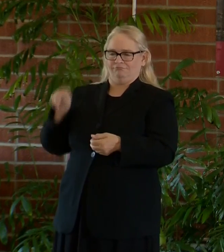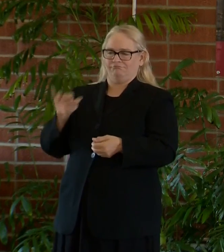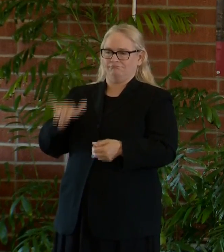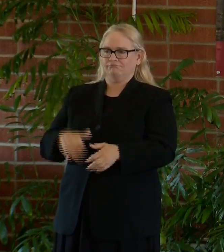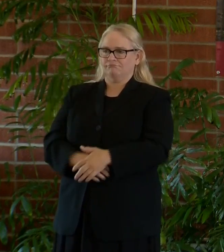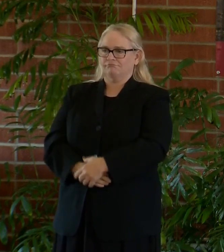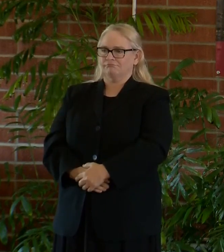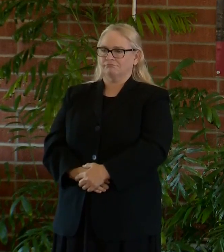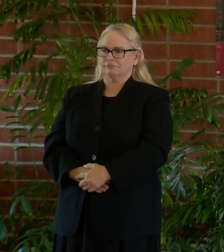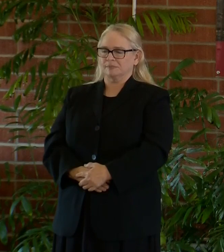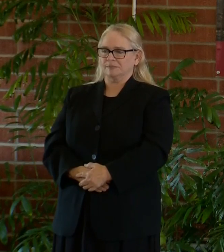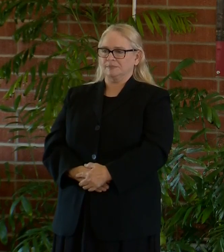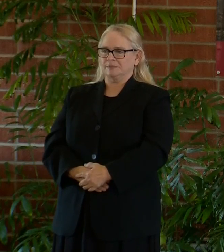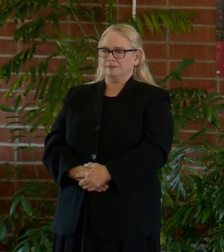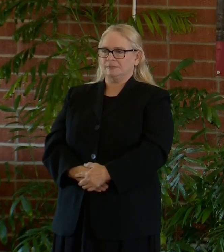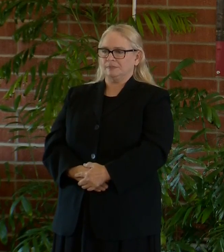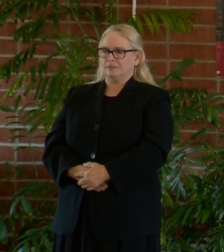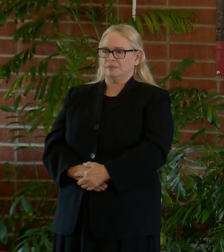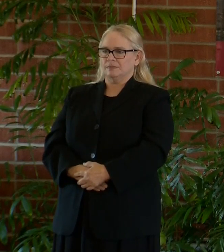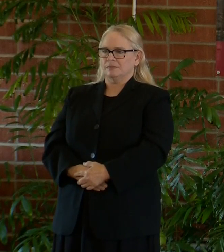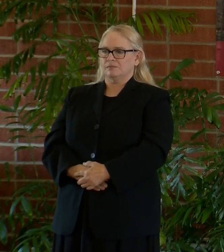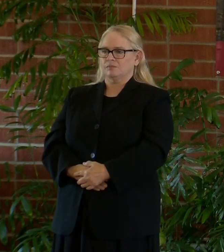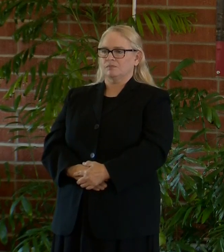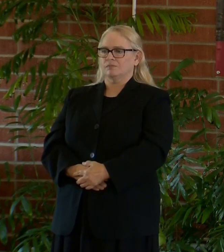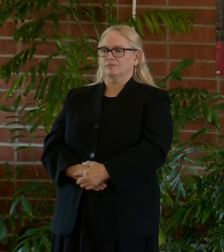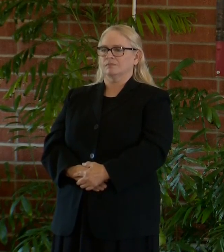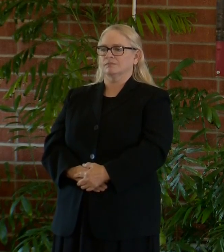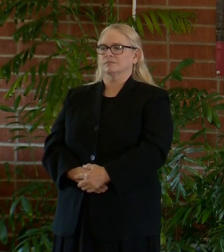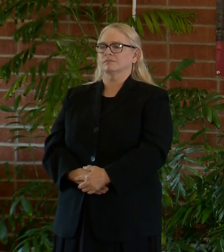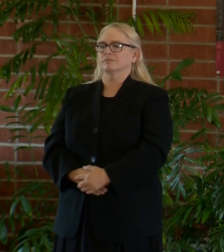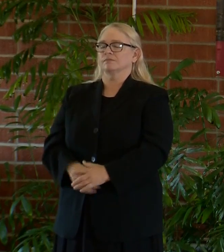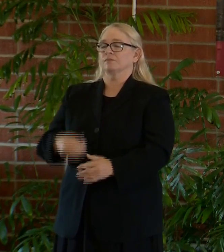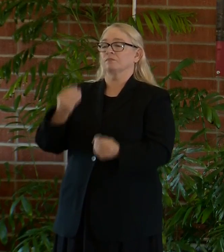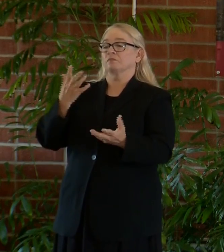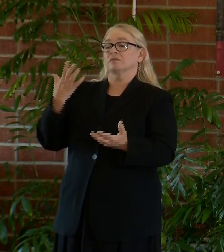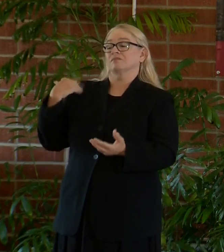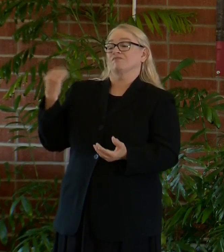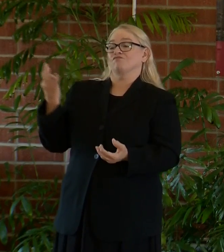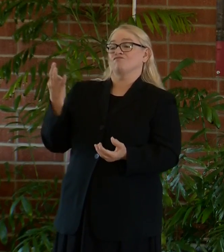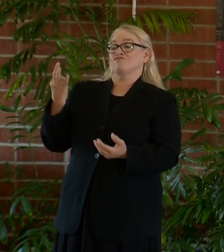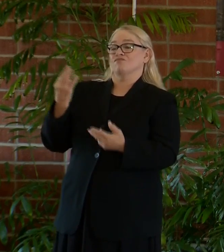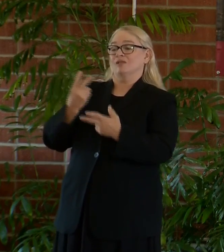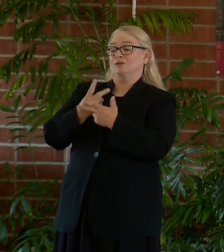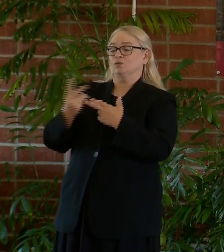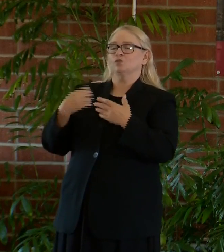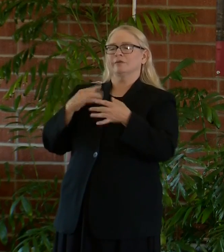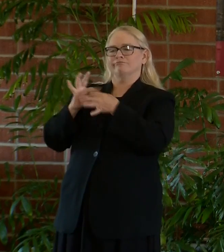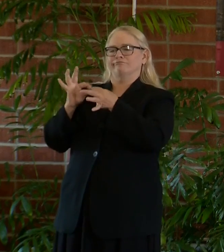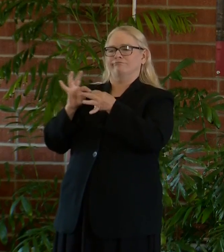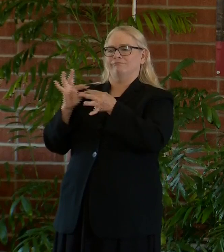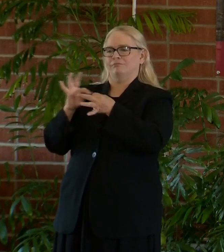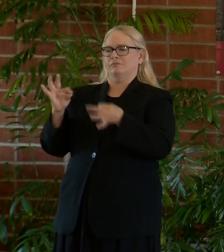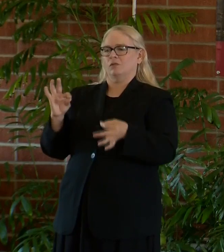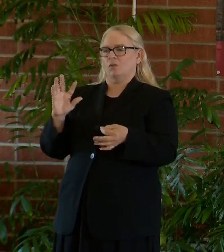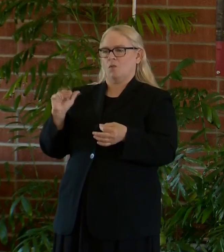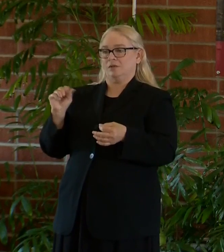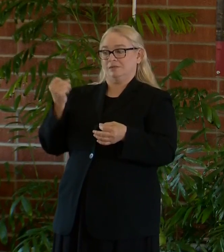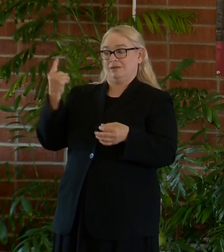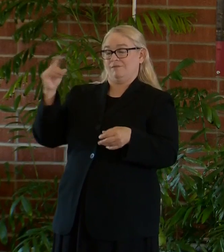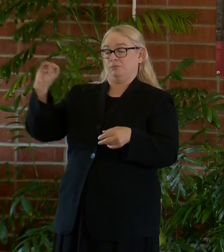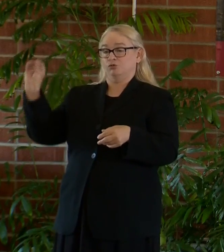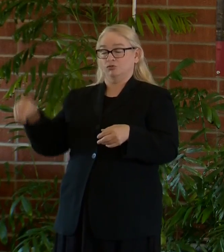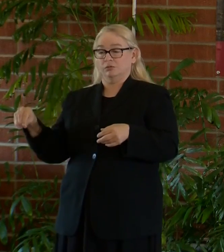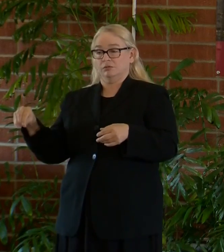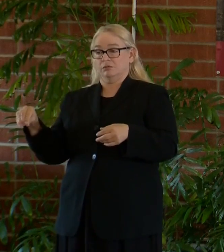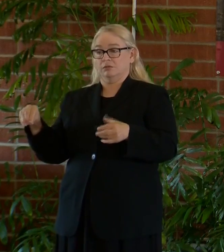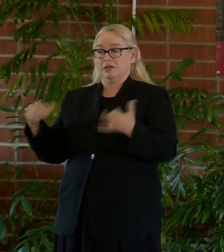the 14-day on ICUs was at 11%, again, down to 7% today on